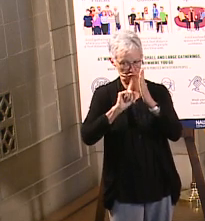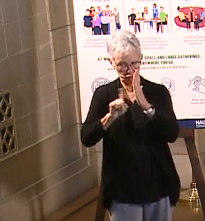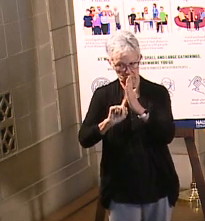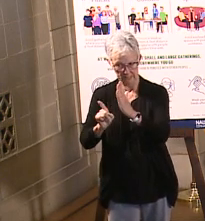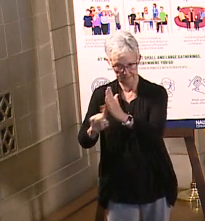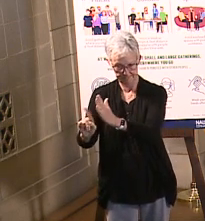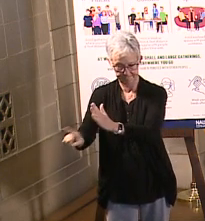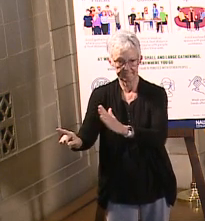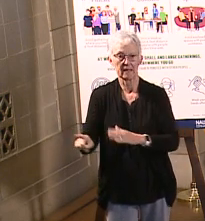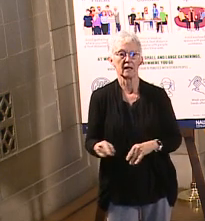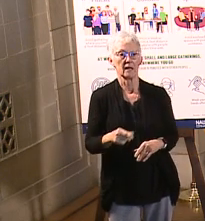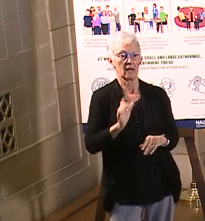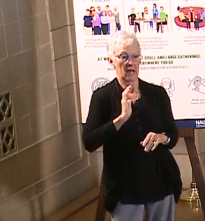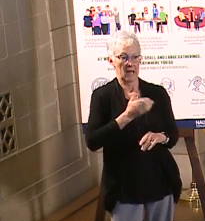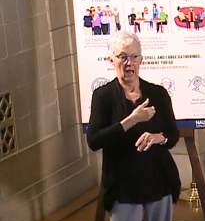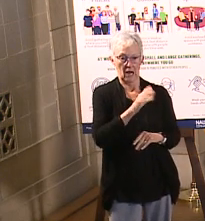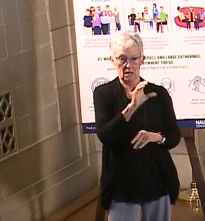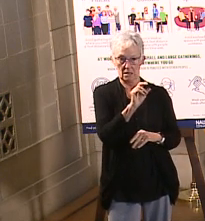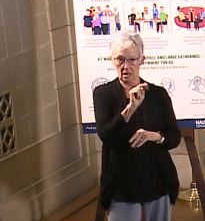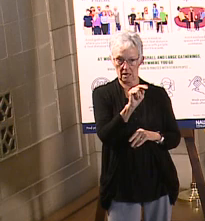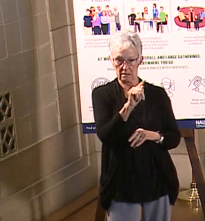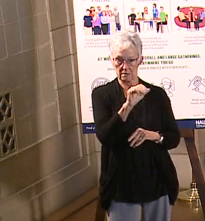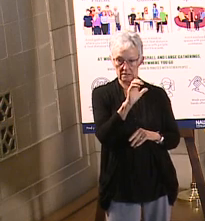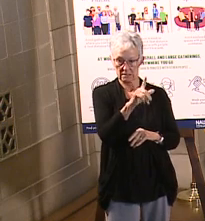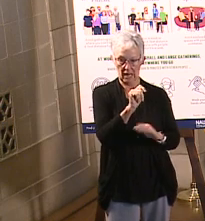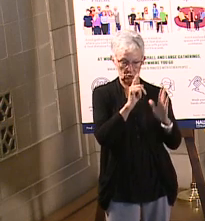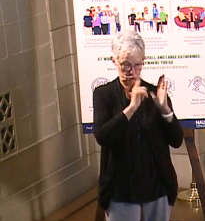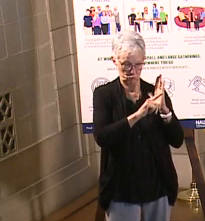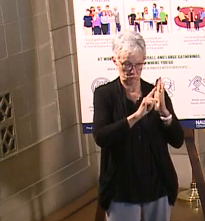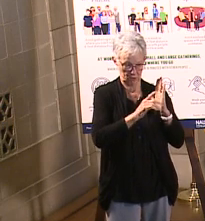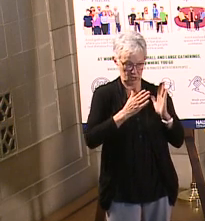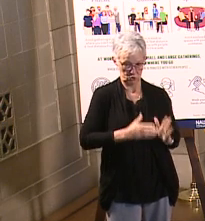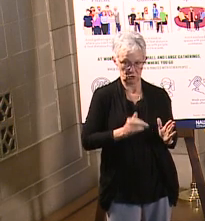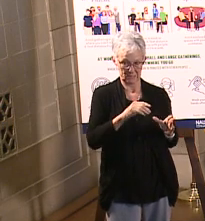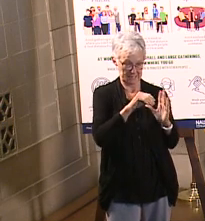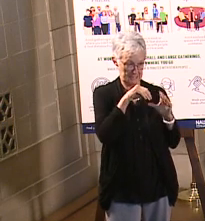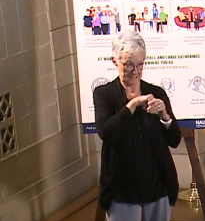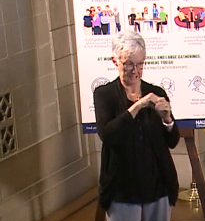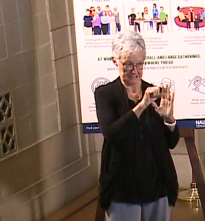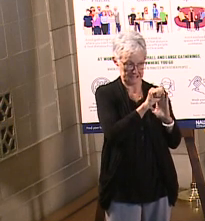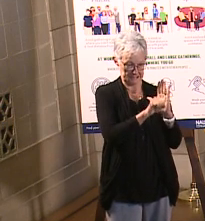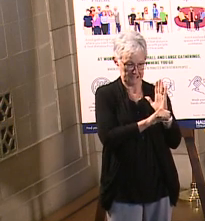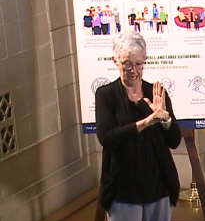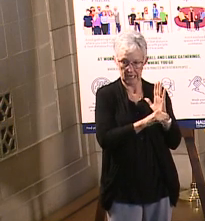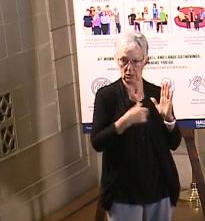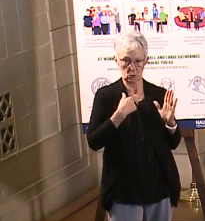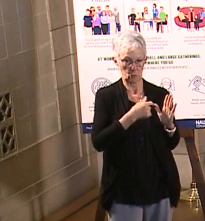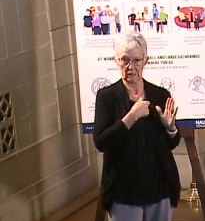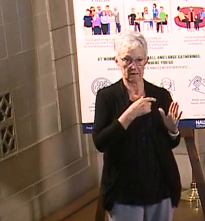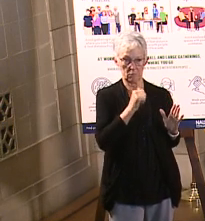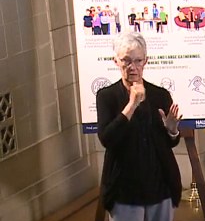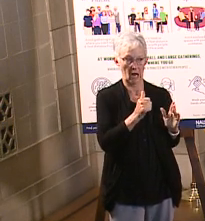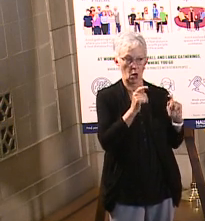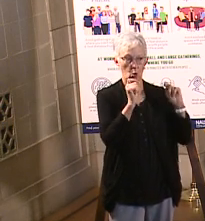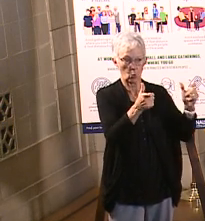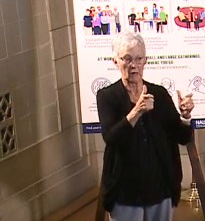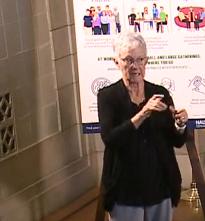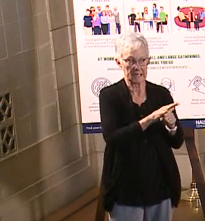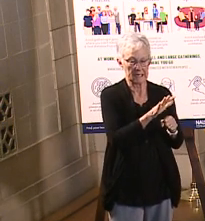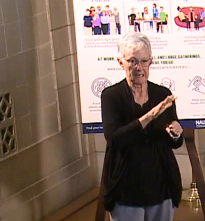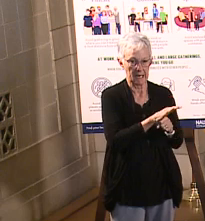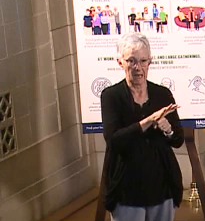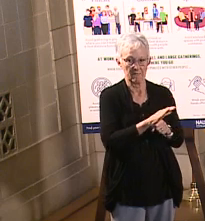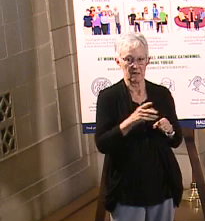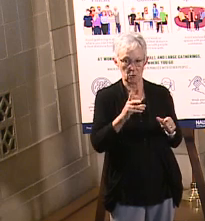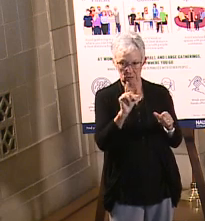up our contact tracers at the state level fast enough, we allowed a backlog to be able to develop. We have pretty much addressed